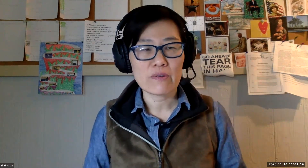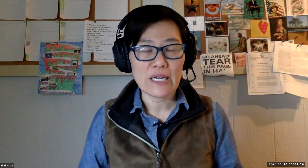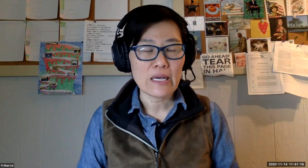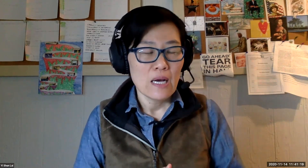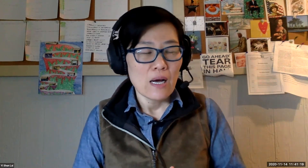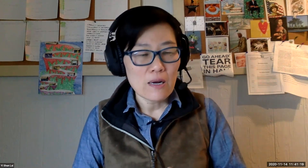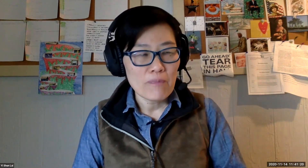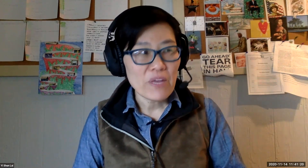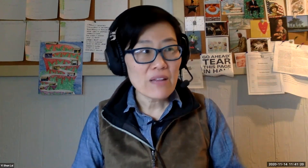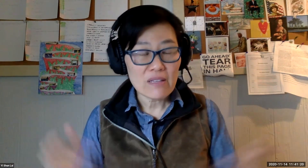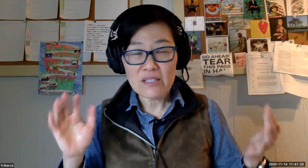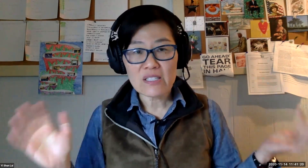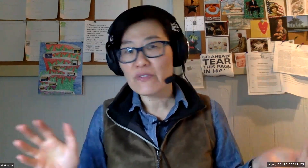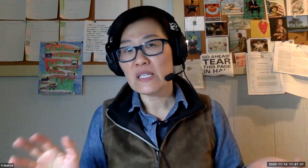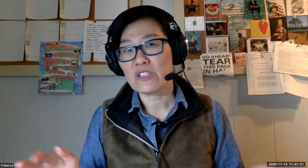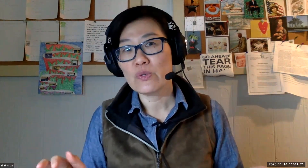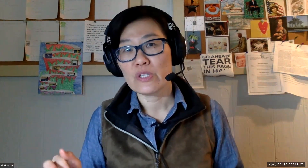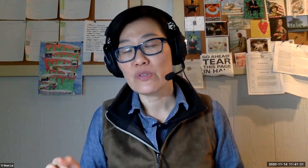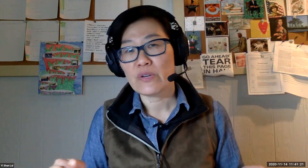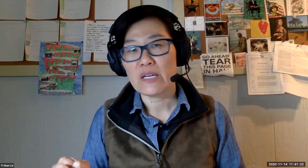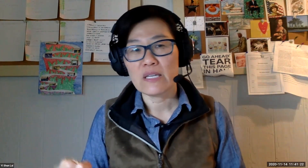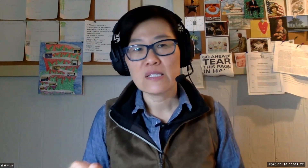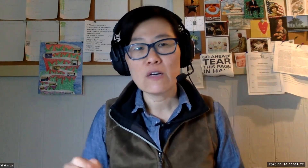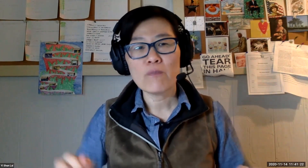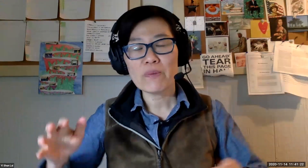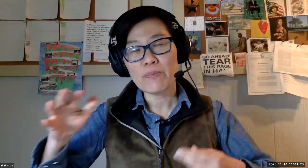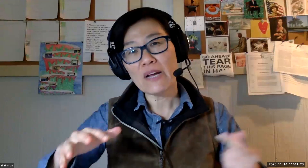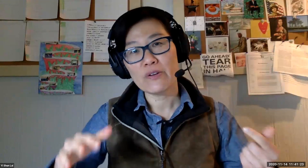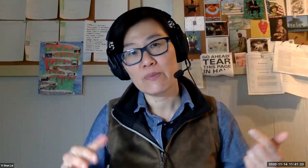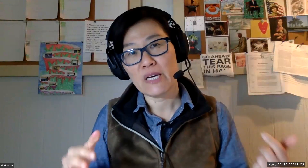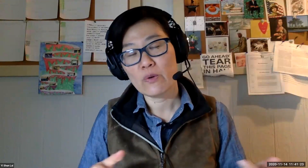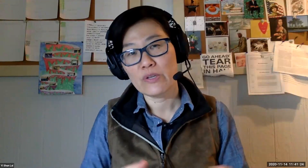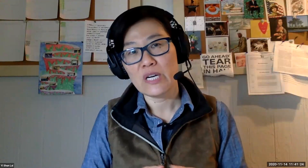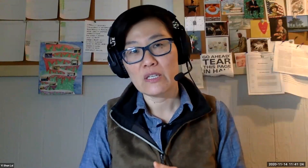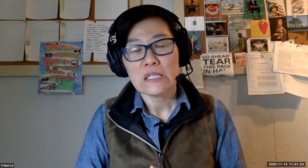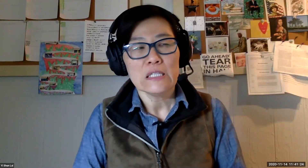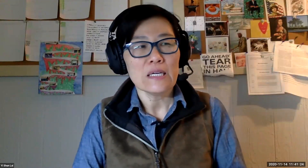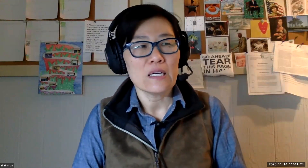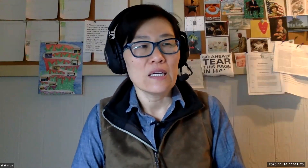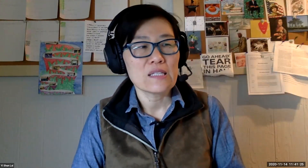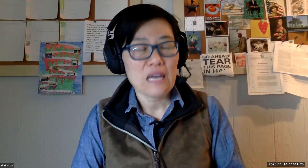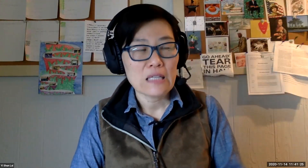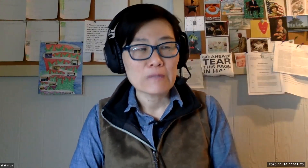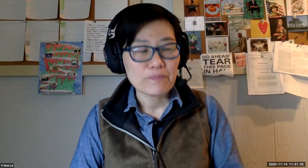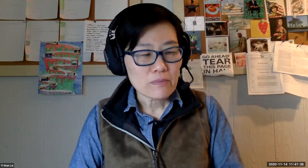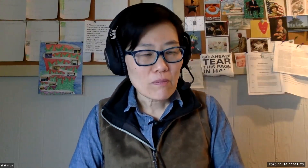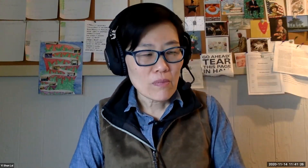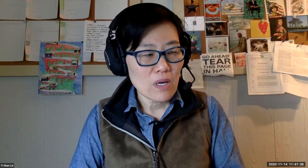genre that you're writing. And it's a fantastic tool. It's really great. All right. So the bad news about Query Tracker is